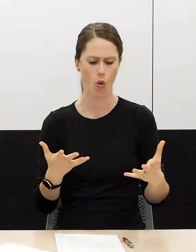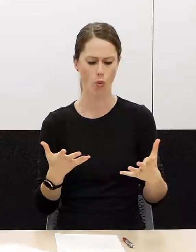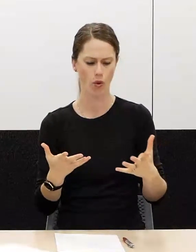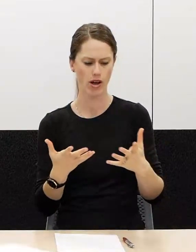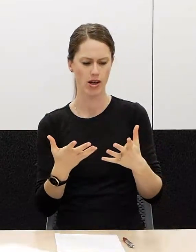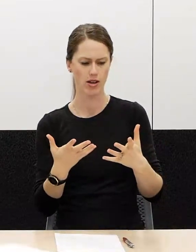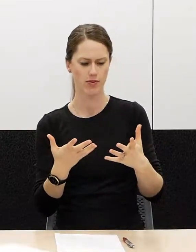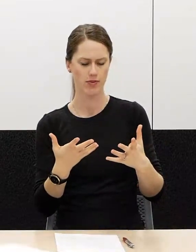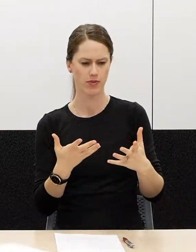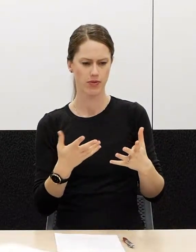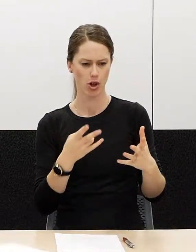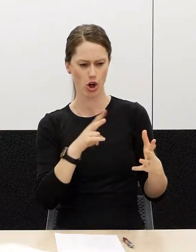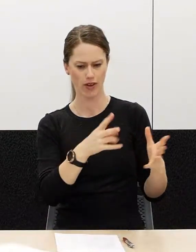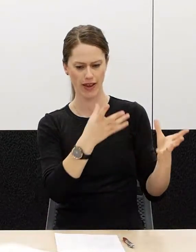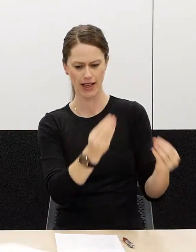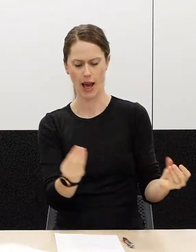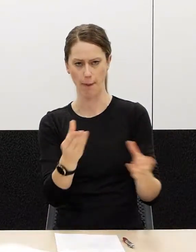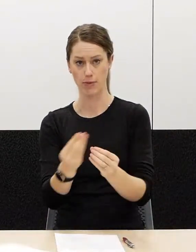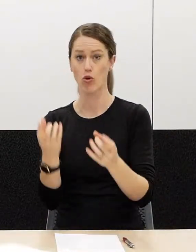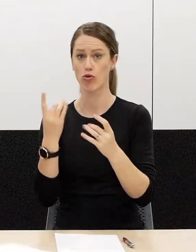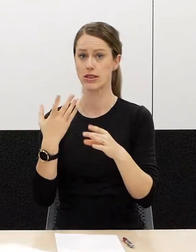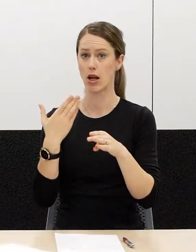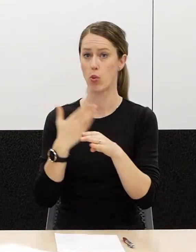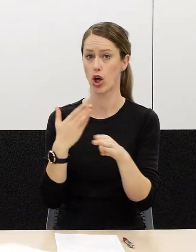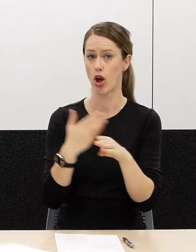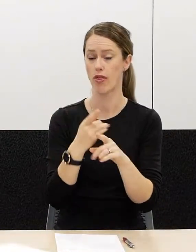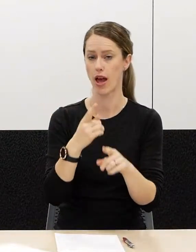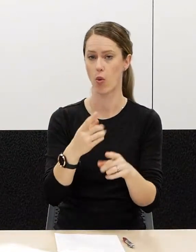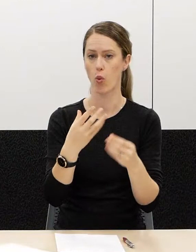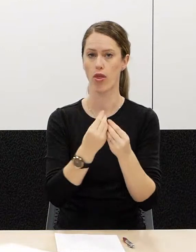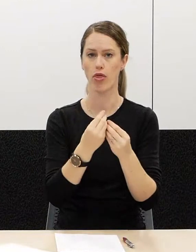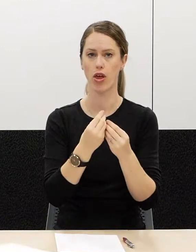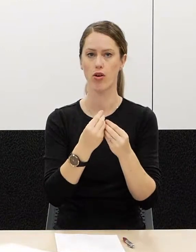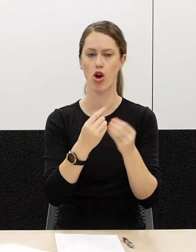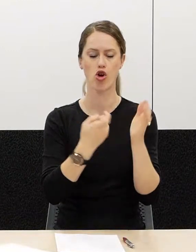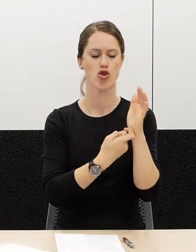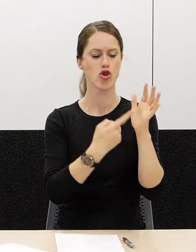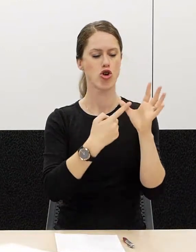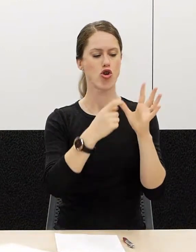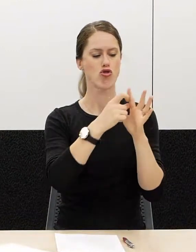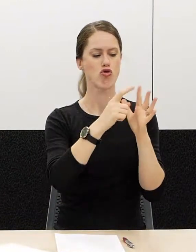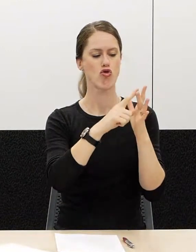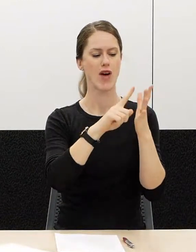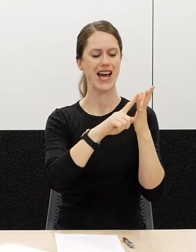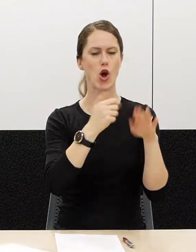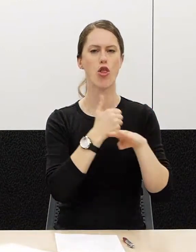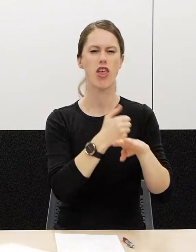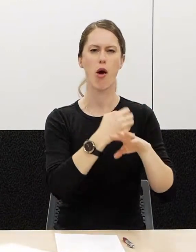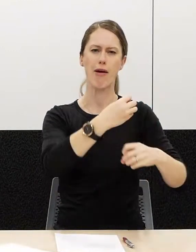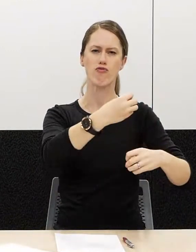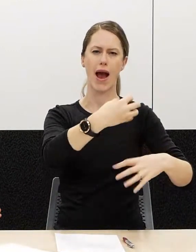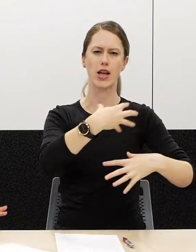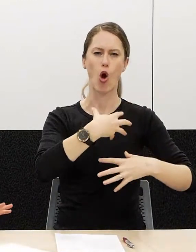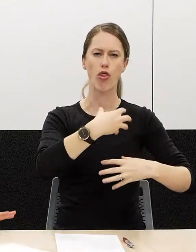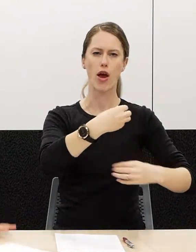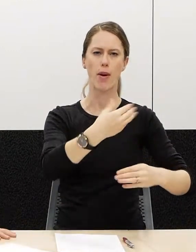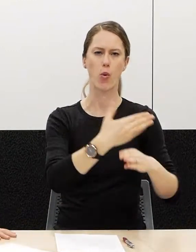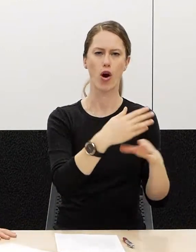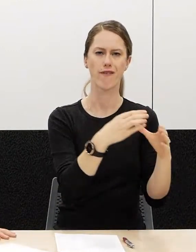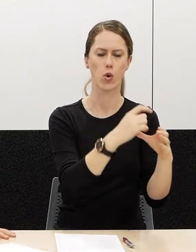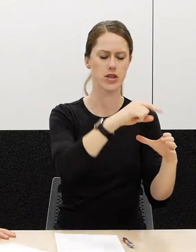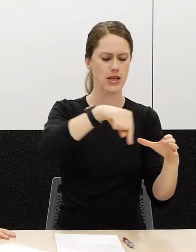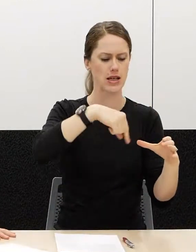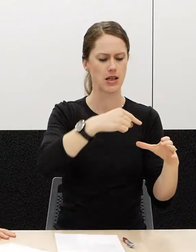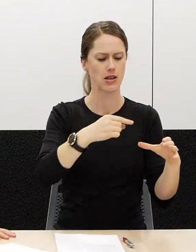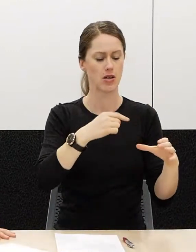the gaps. So we've already started doing some work in relation to that with the radiotherapy workforce, but it's really critical that a strong,